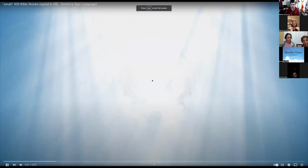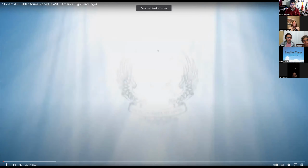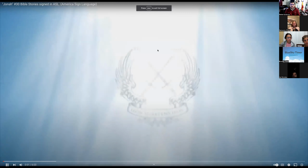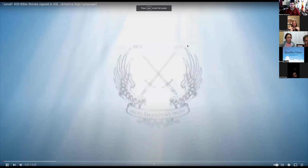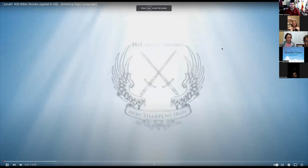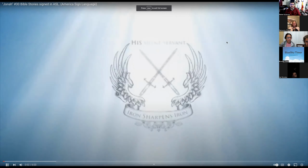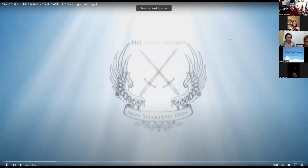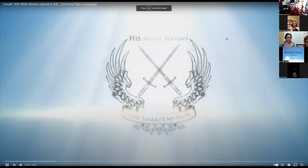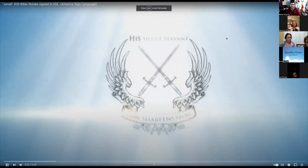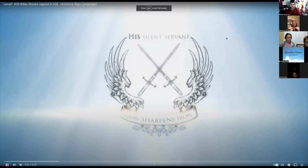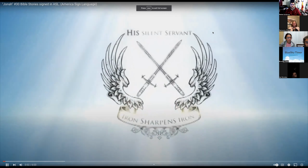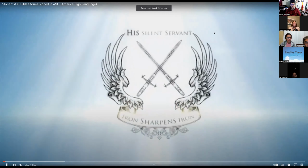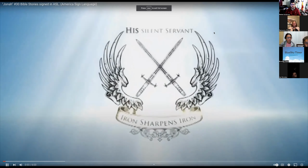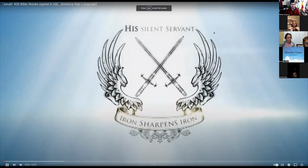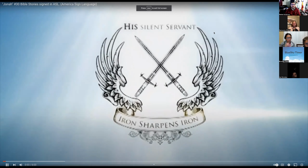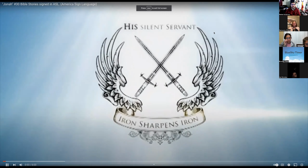Here we go.